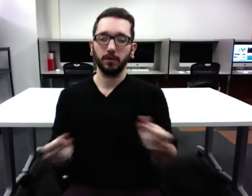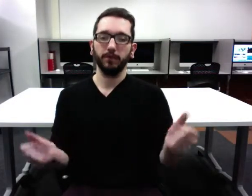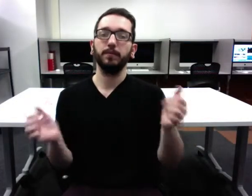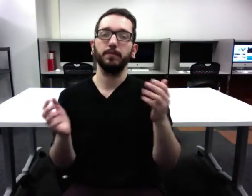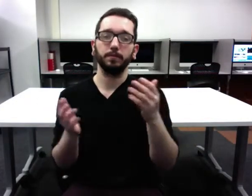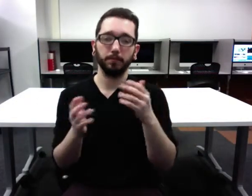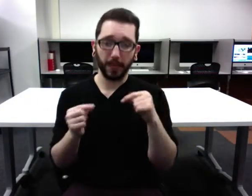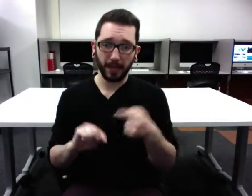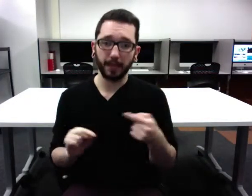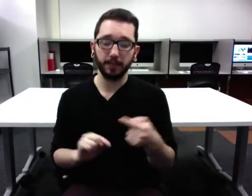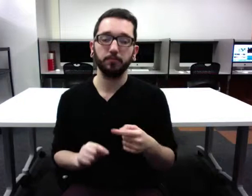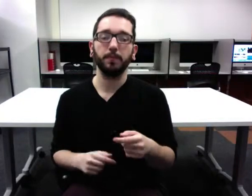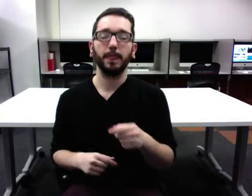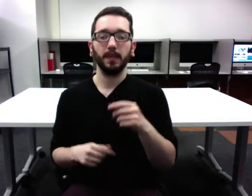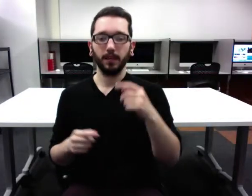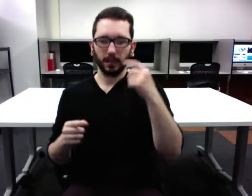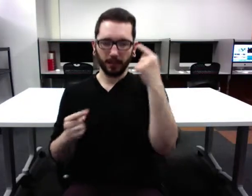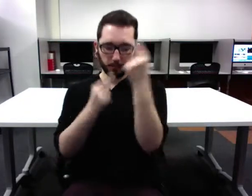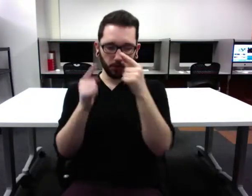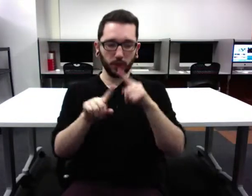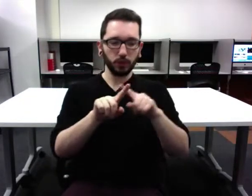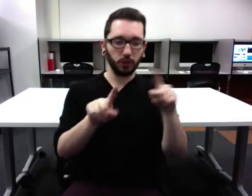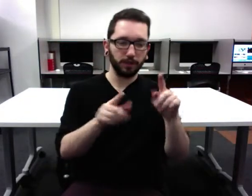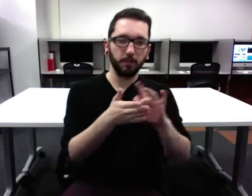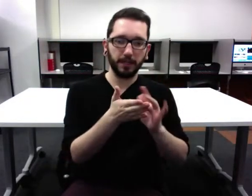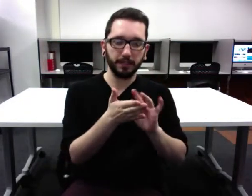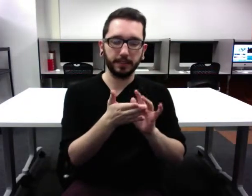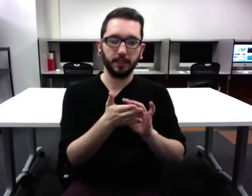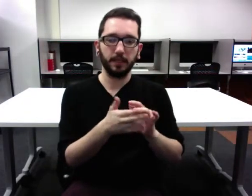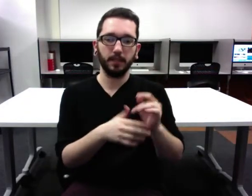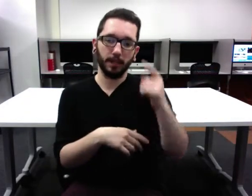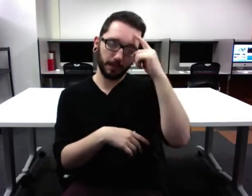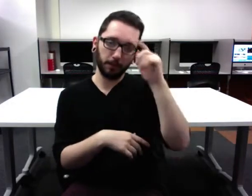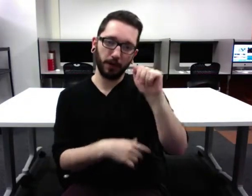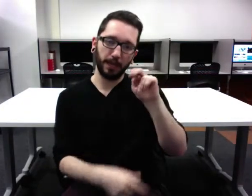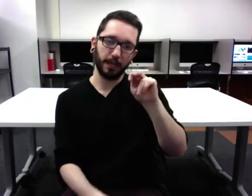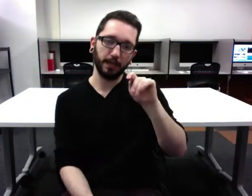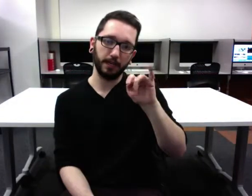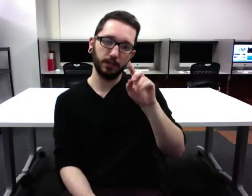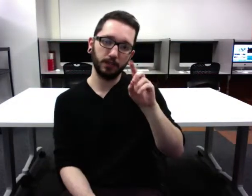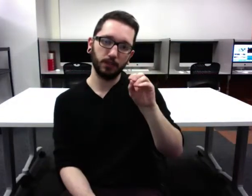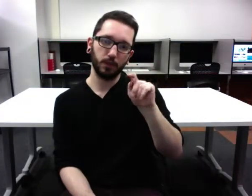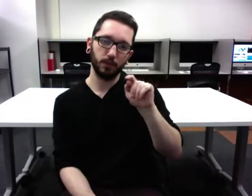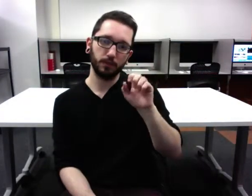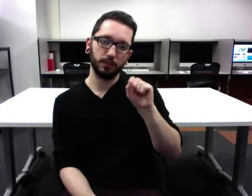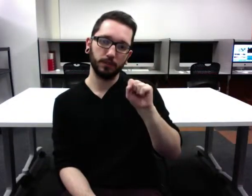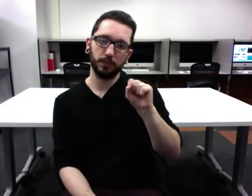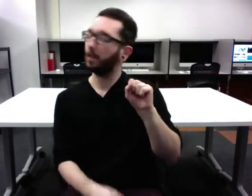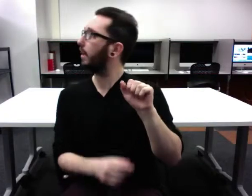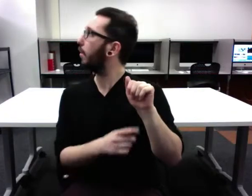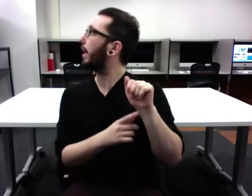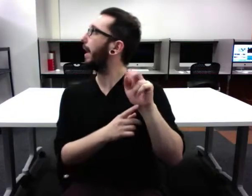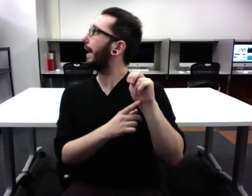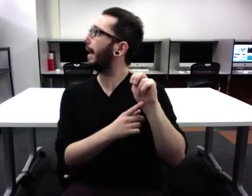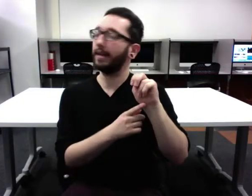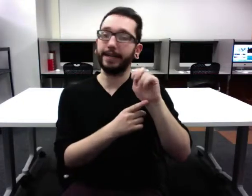when we think about alternative medicine, anecdotes abound. We have wonderful examples, and people will come to me and